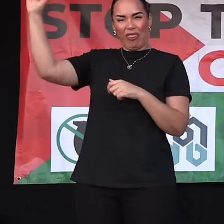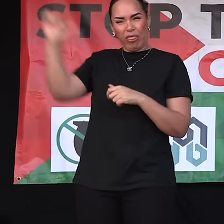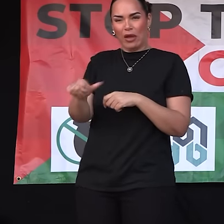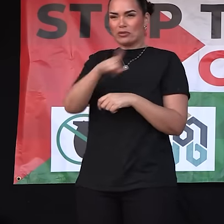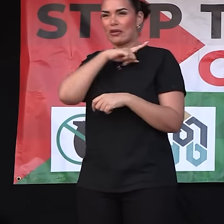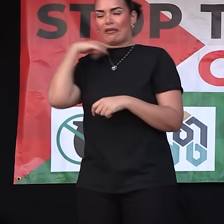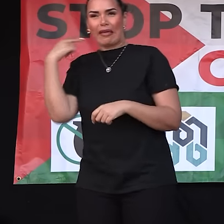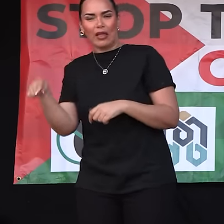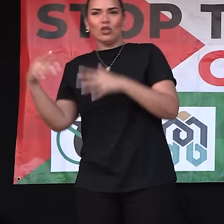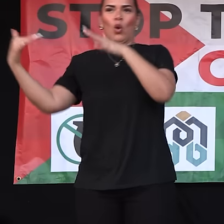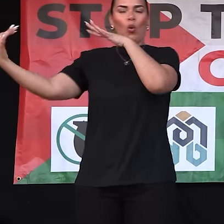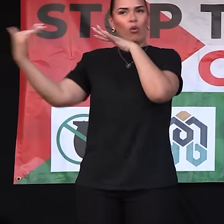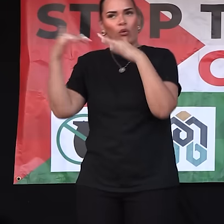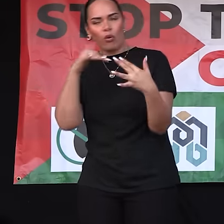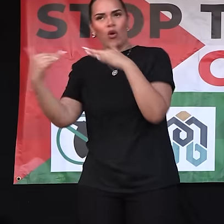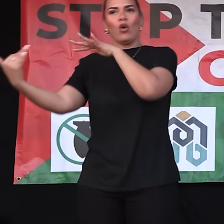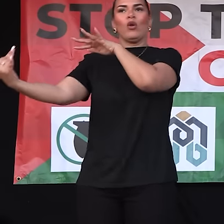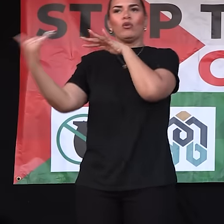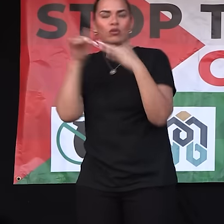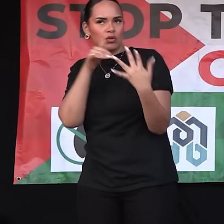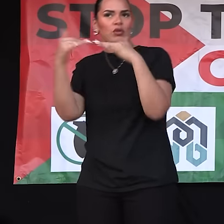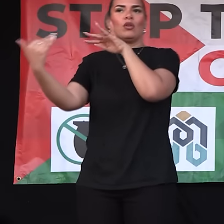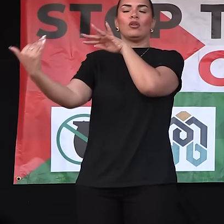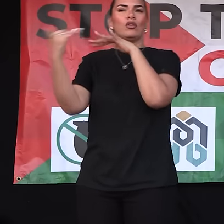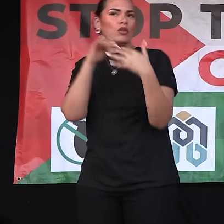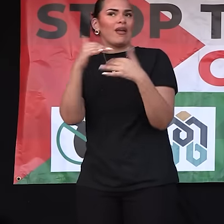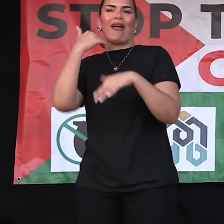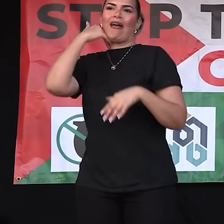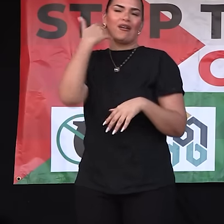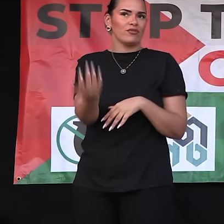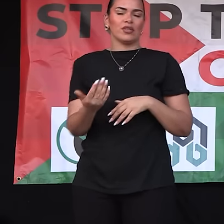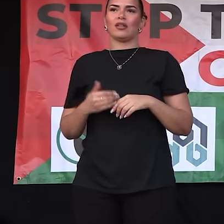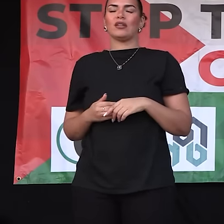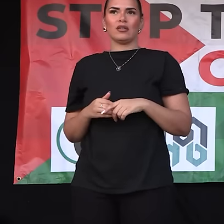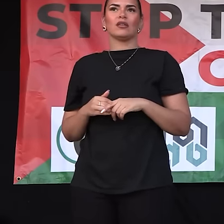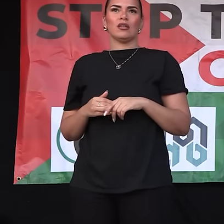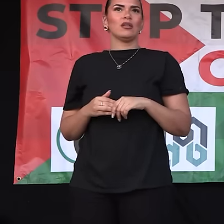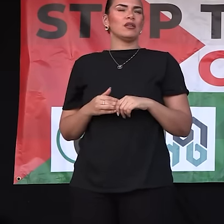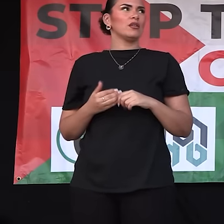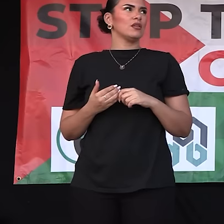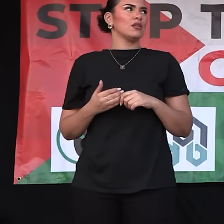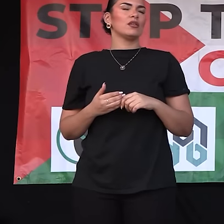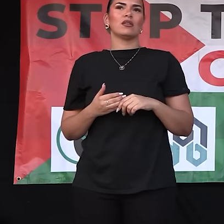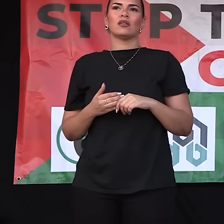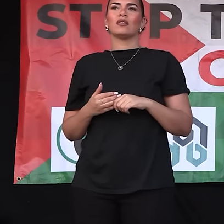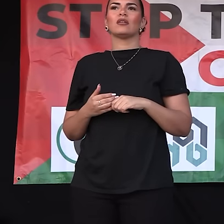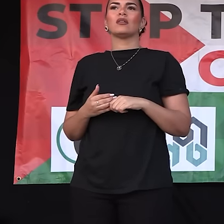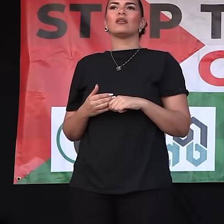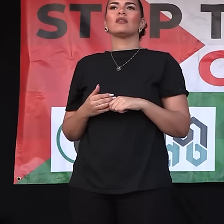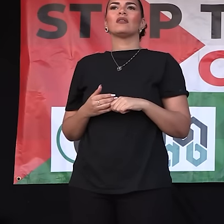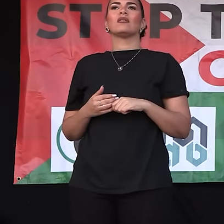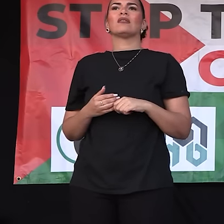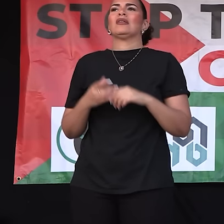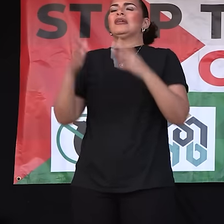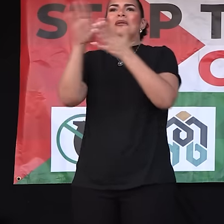in war after war, day after day. The two do not stand